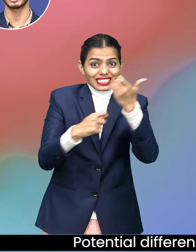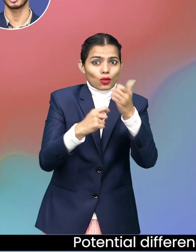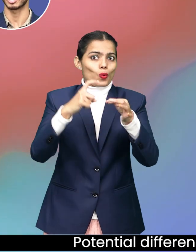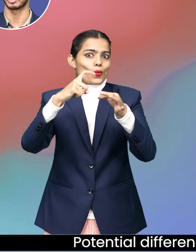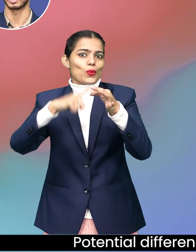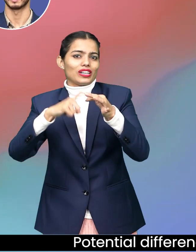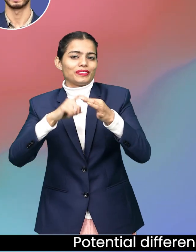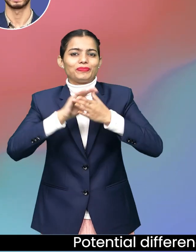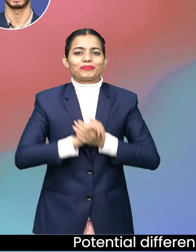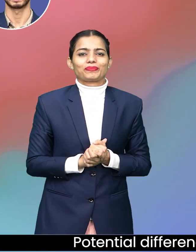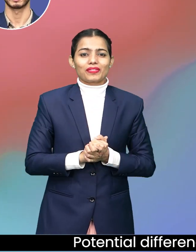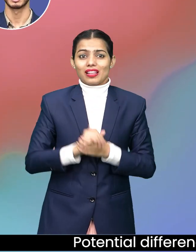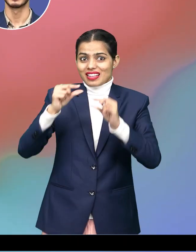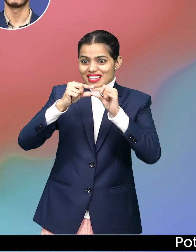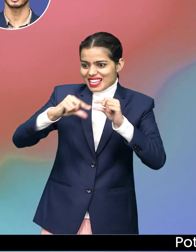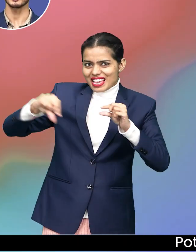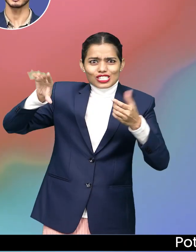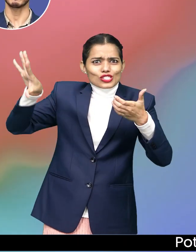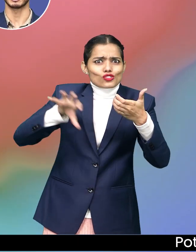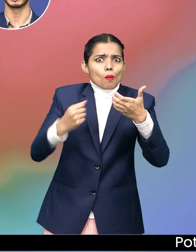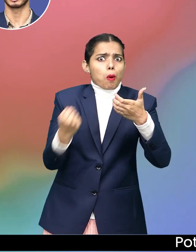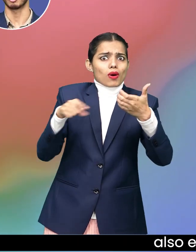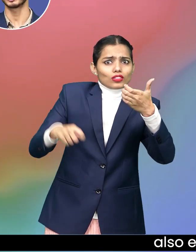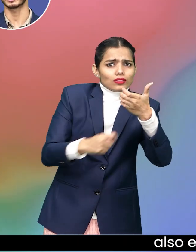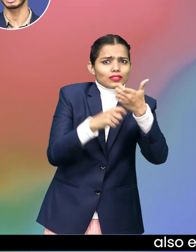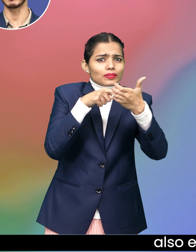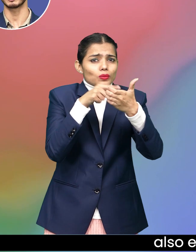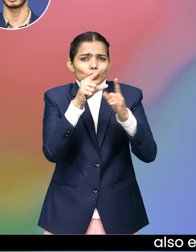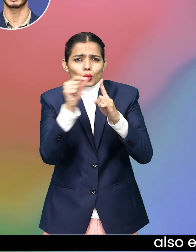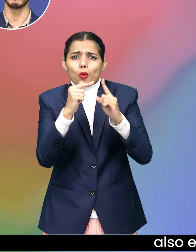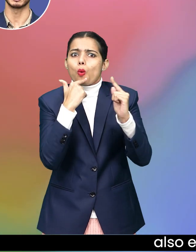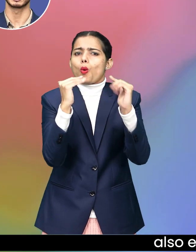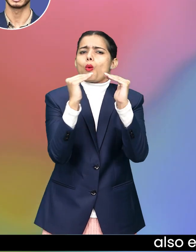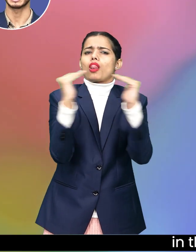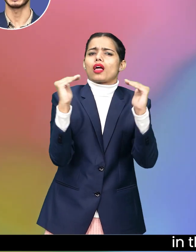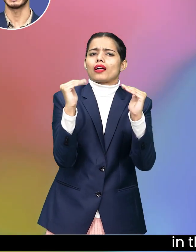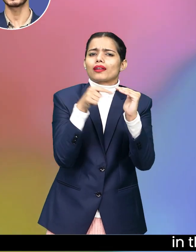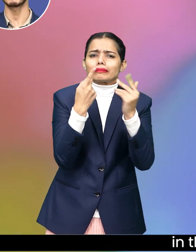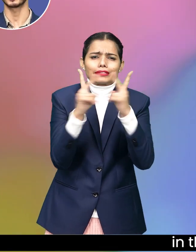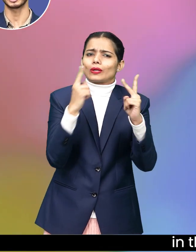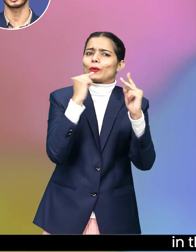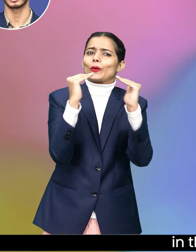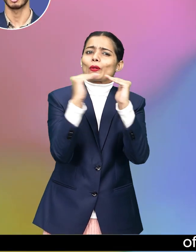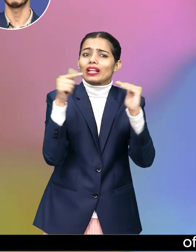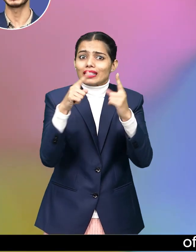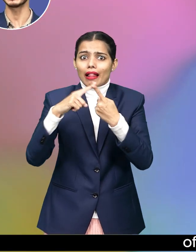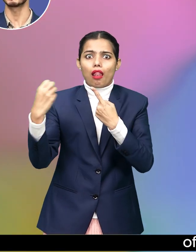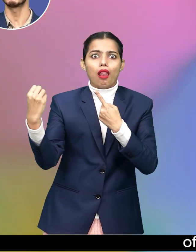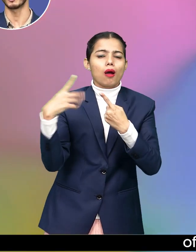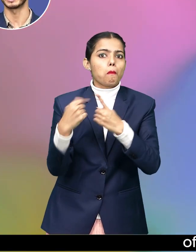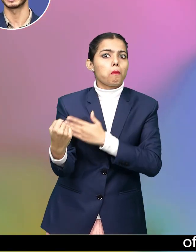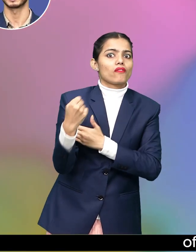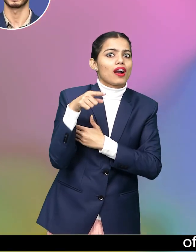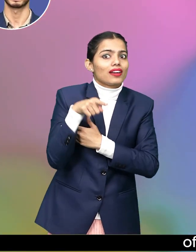divided by charge. Potential difference is also equal to the difference in the electric potential of these